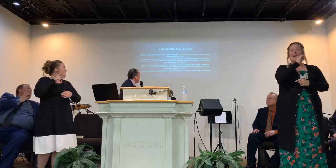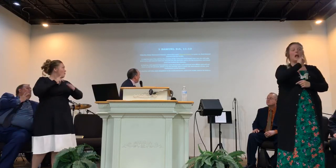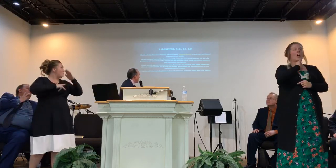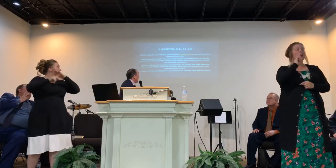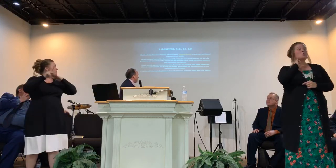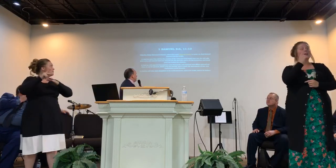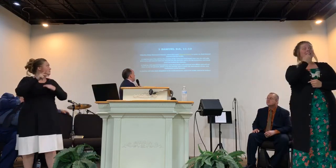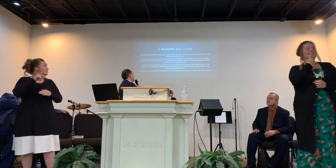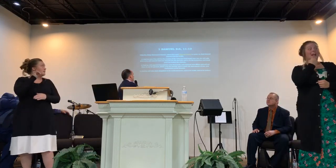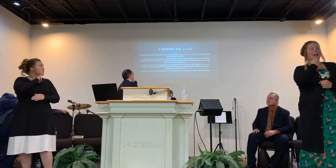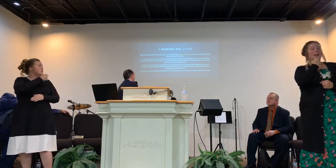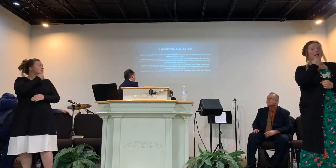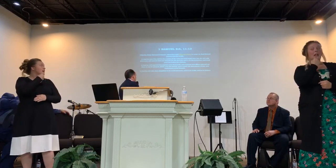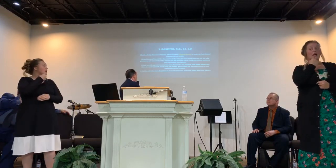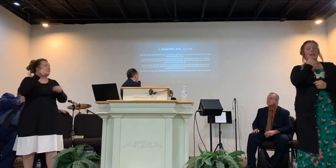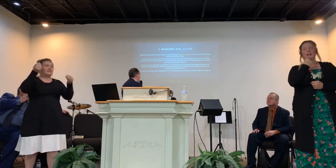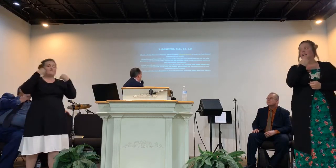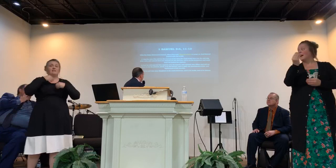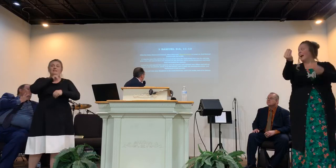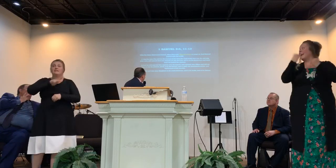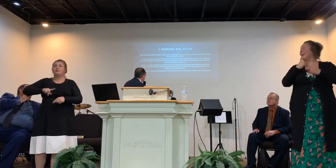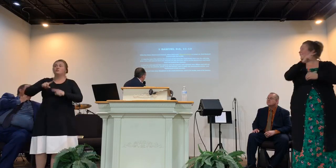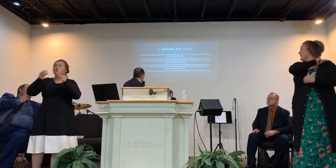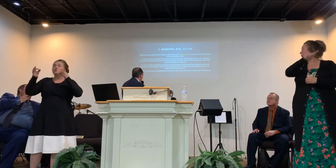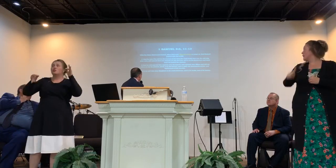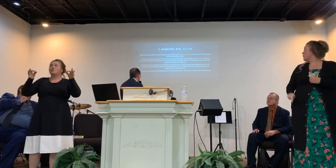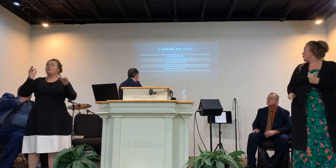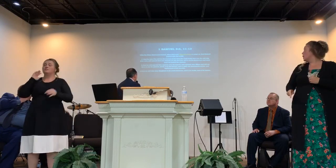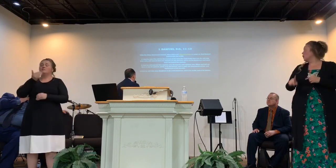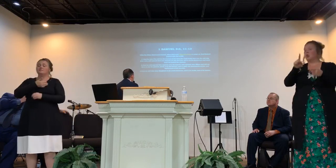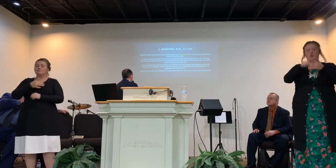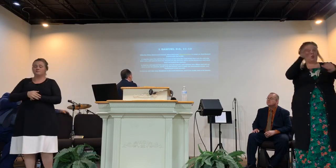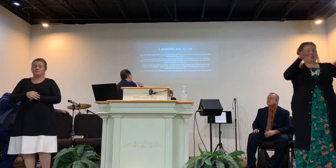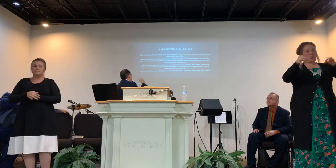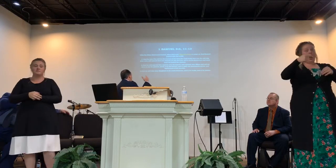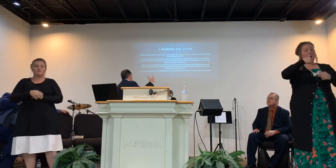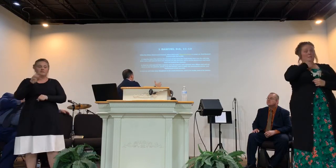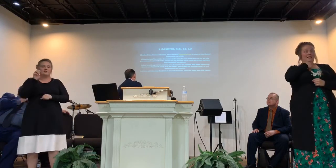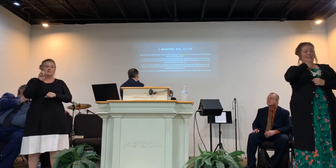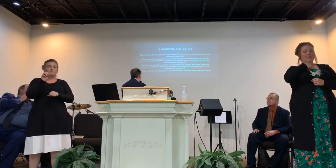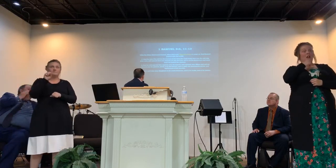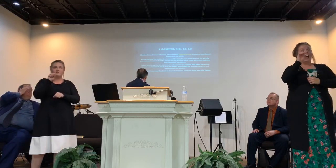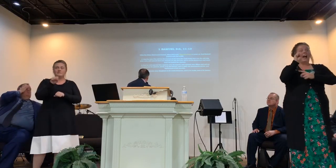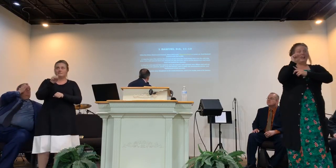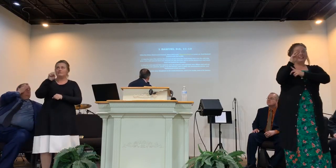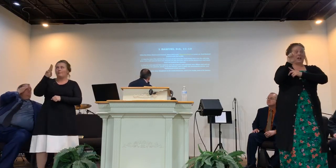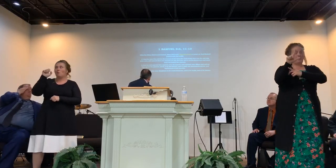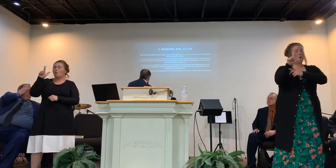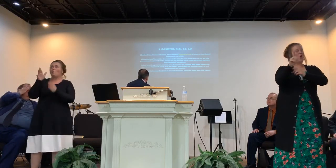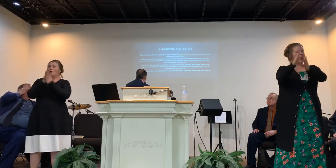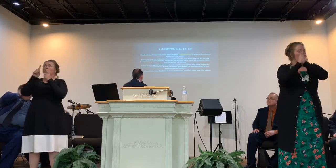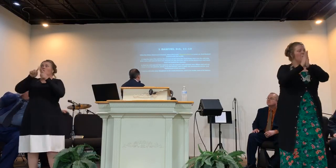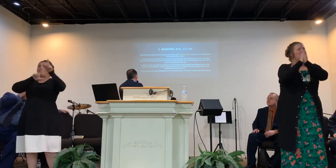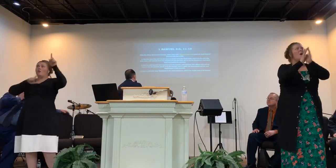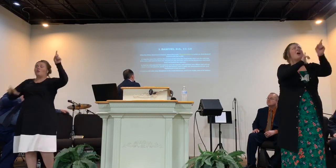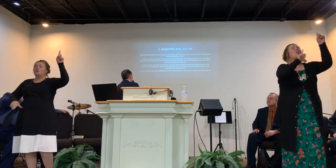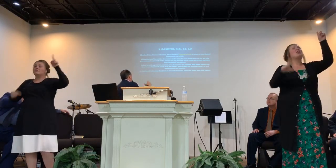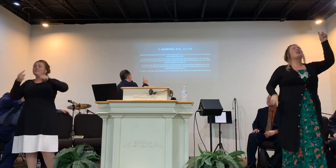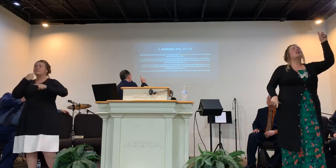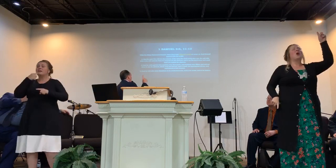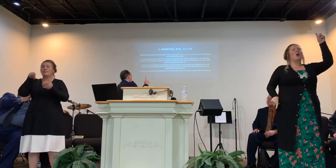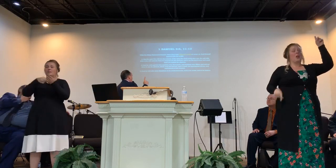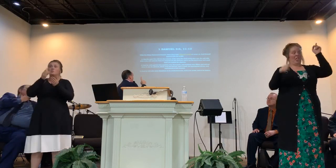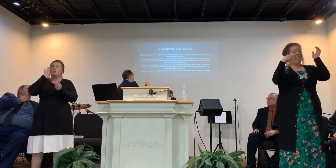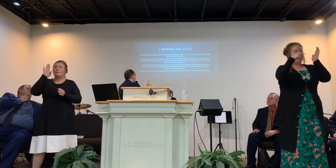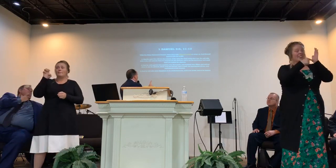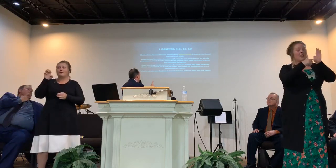said, give us a king to judge us. And Samuel prayed unto the Lord, and he said, this will